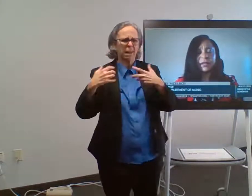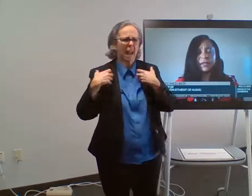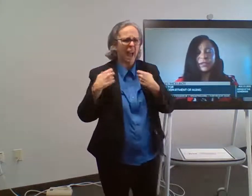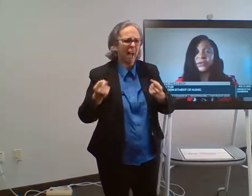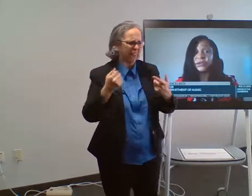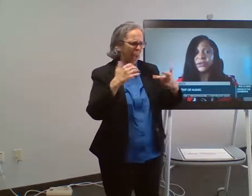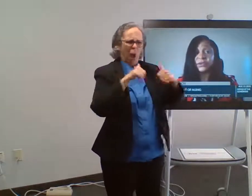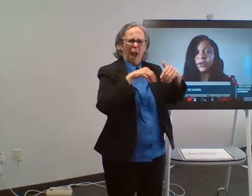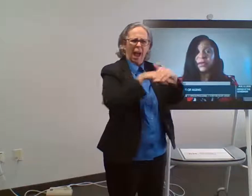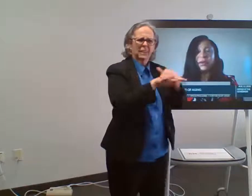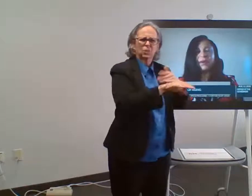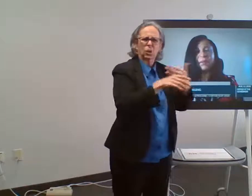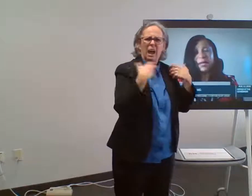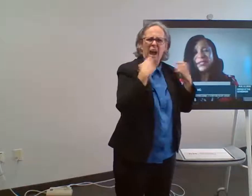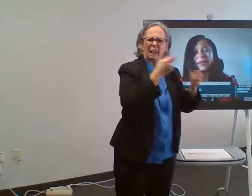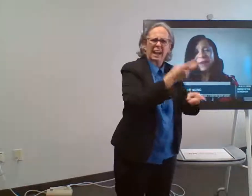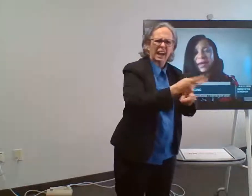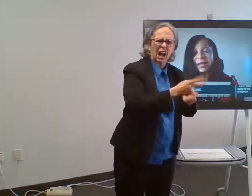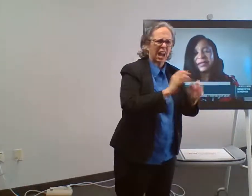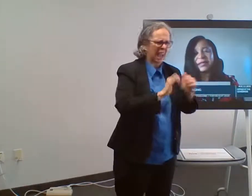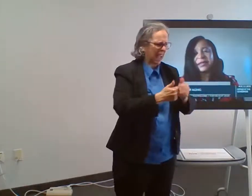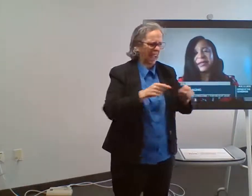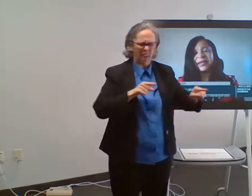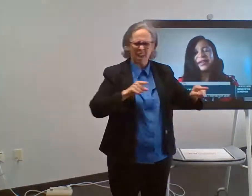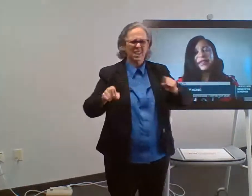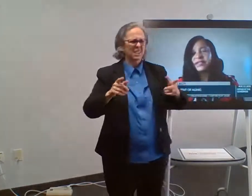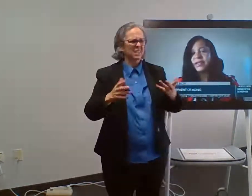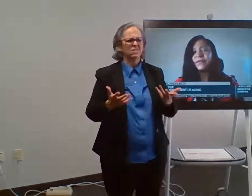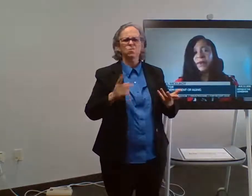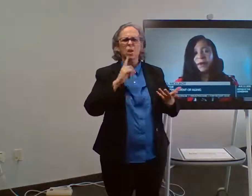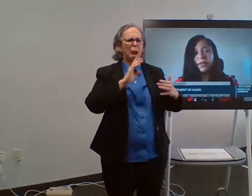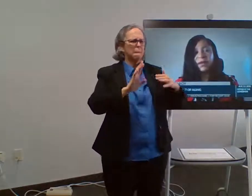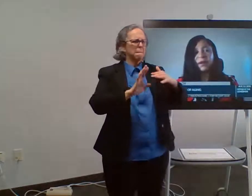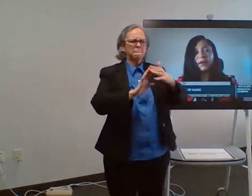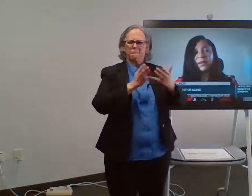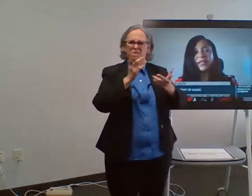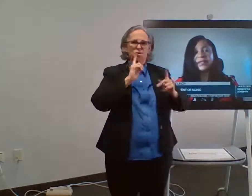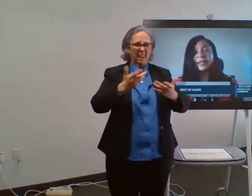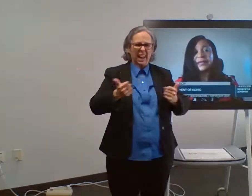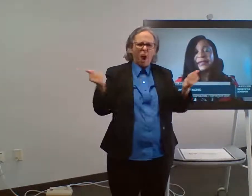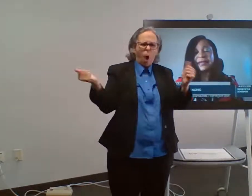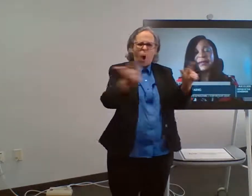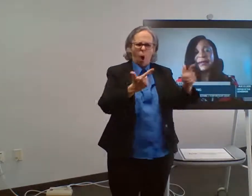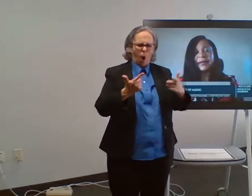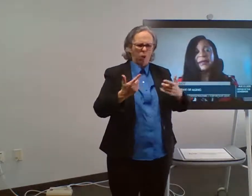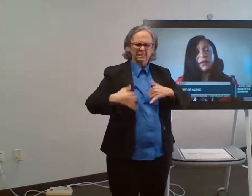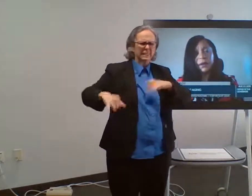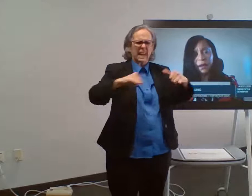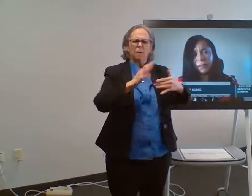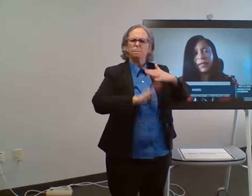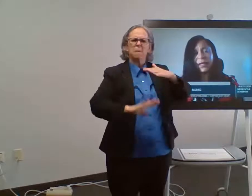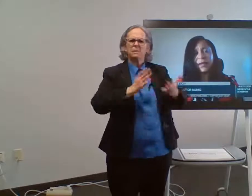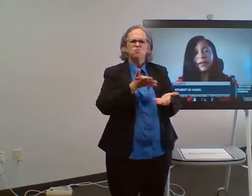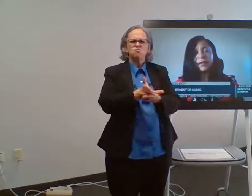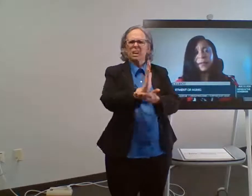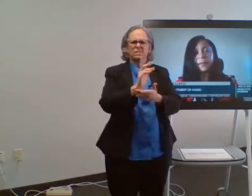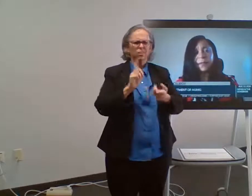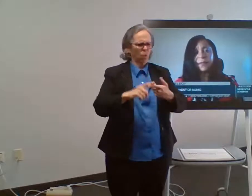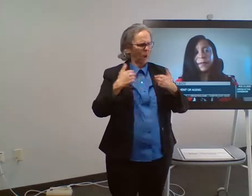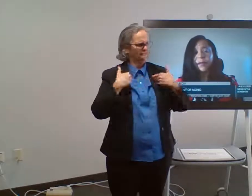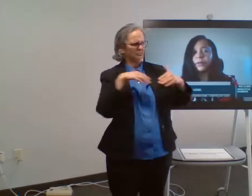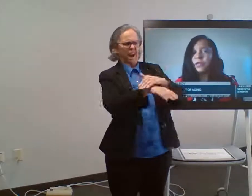opportunities. Social determinants are our basic rights, and they extend far beyond our basic needs, and they are